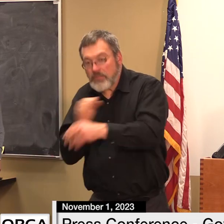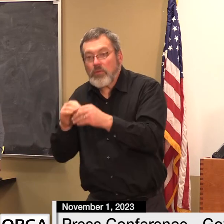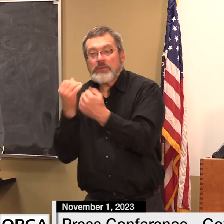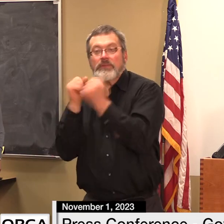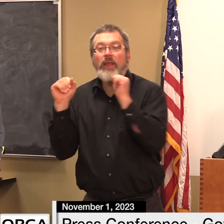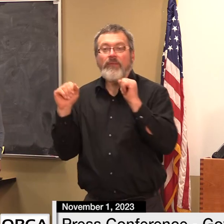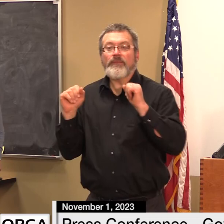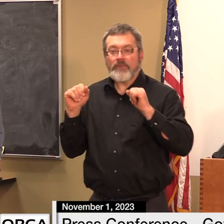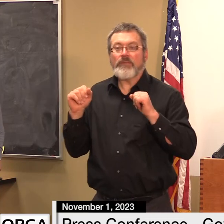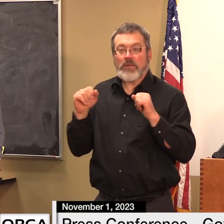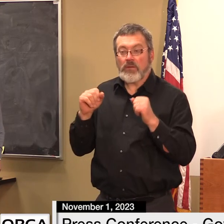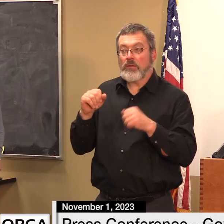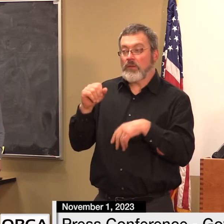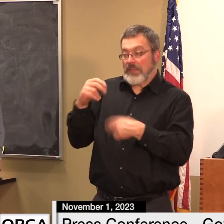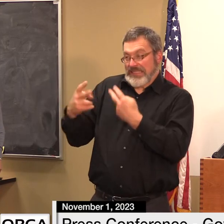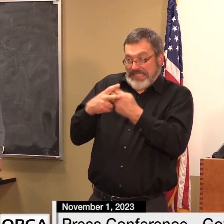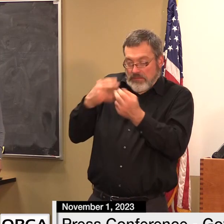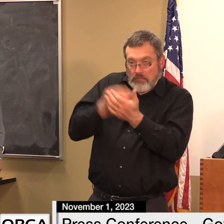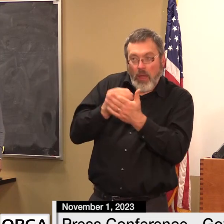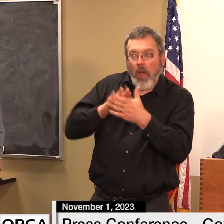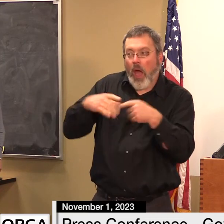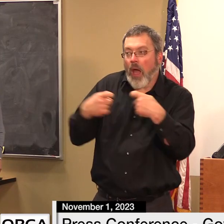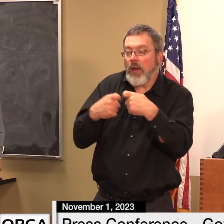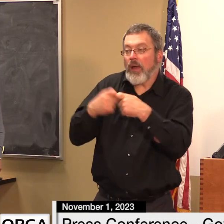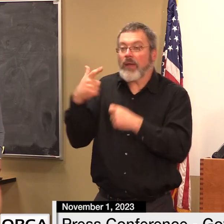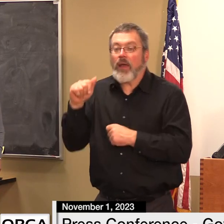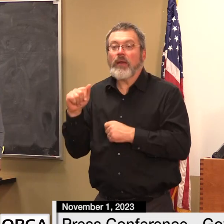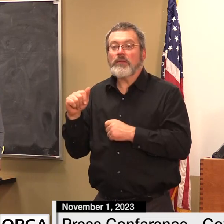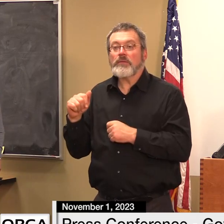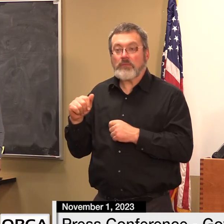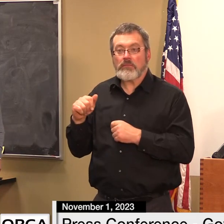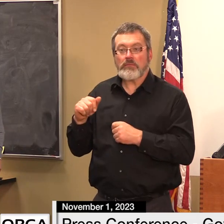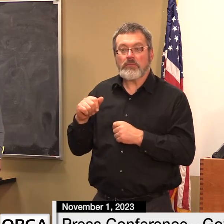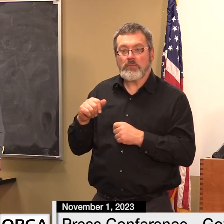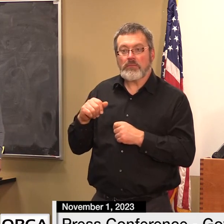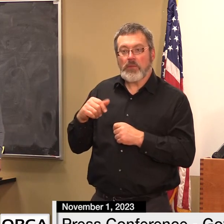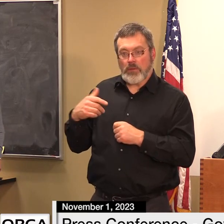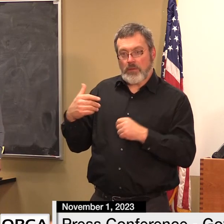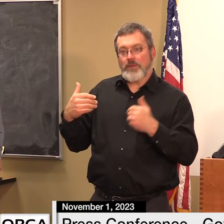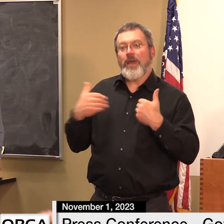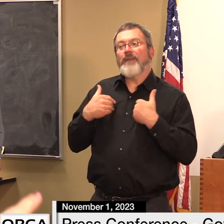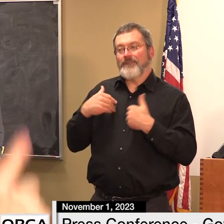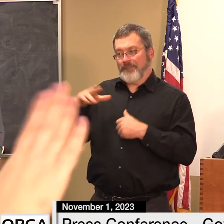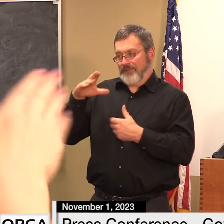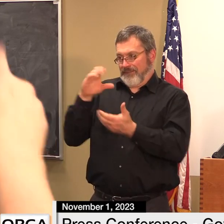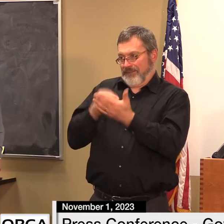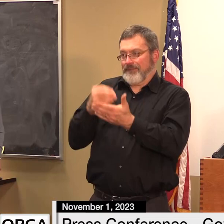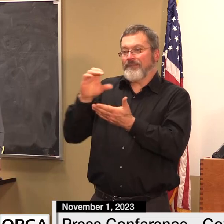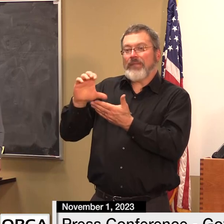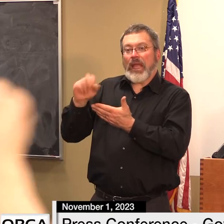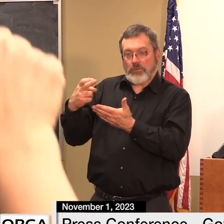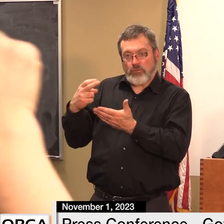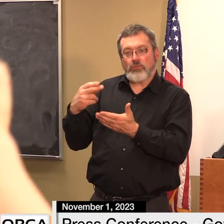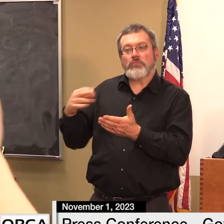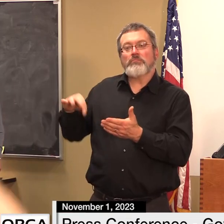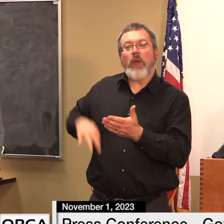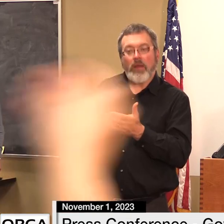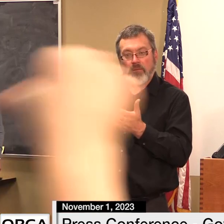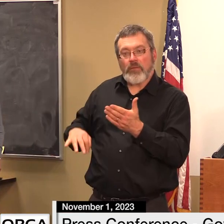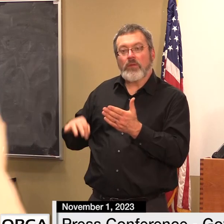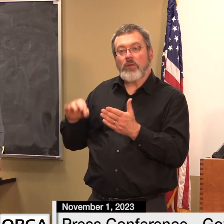bills. The seasonal fuel program provides a cash benefit, which is sent to the household's fuel dealer as a credit for future